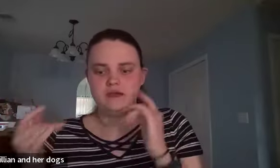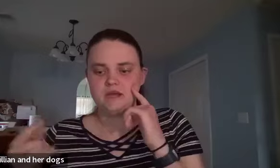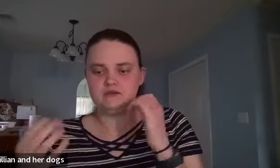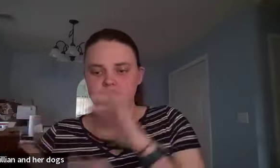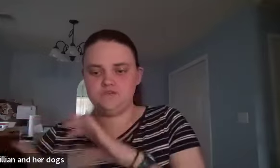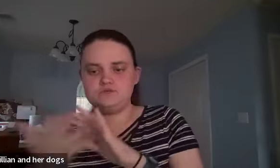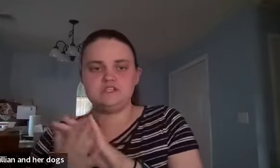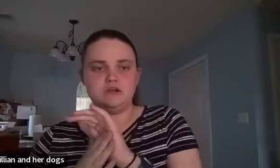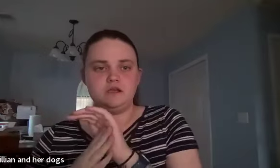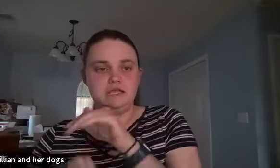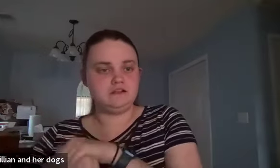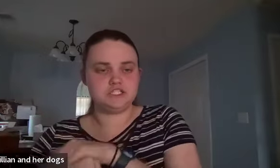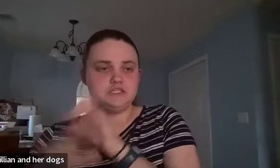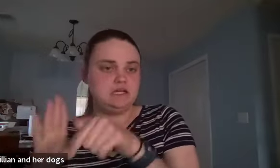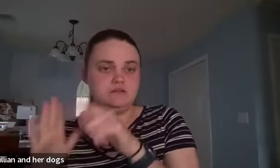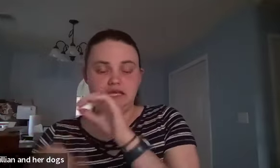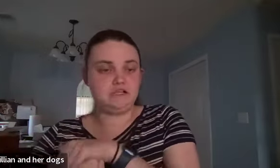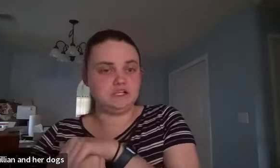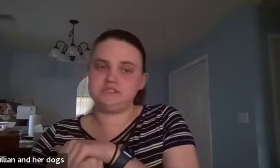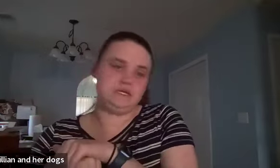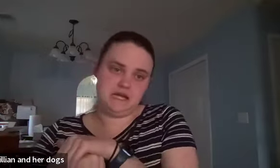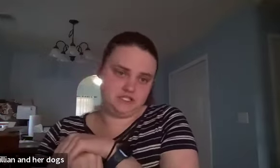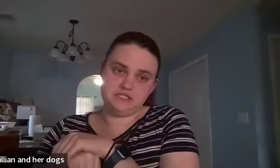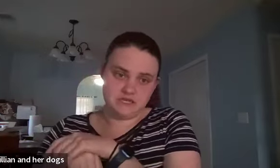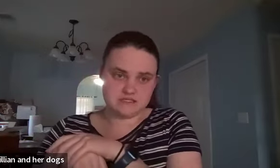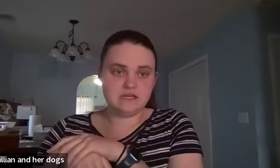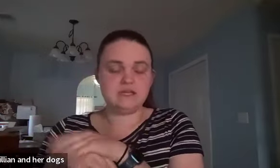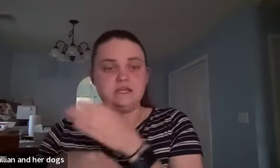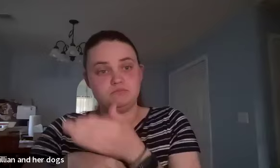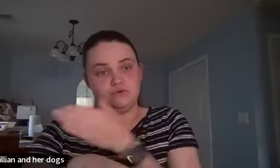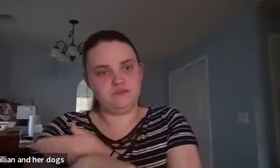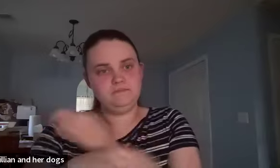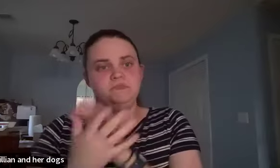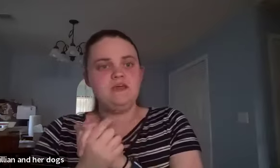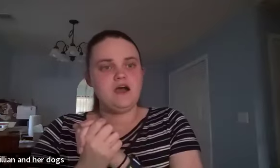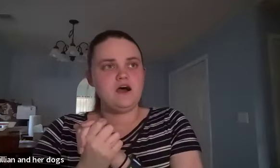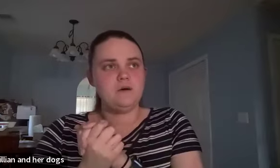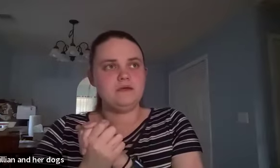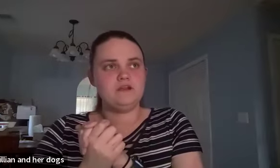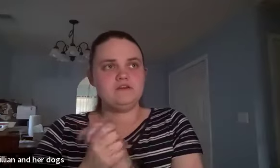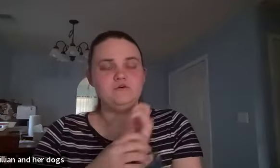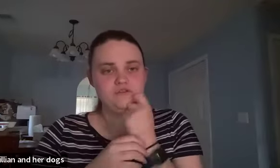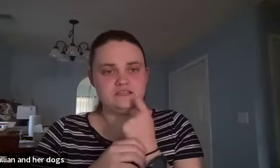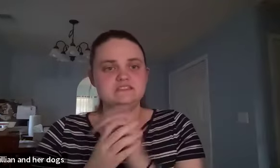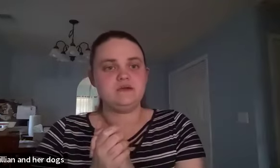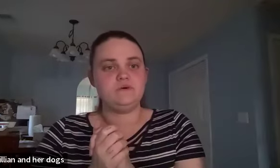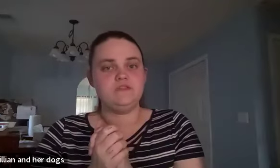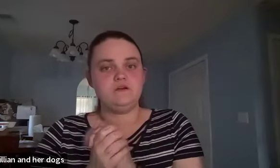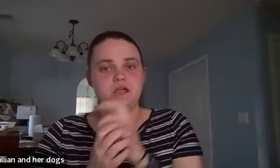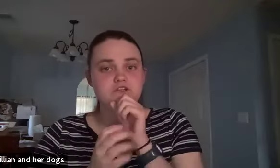that might confuse their English like English. It actually doesn't. It can improve it. And one of the cool things is like when they're